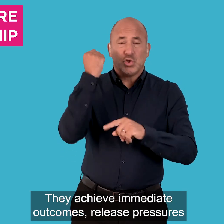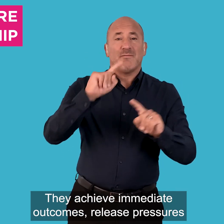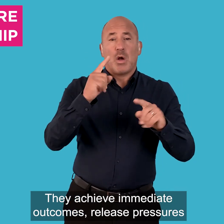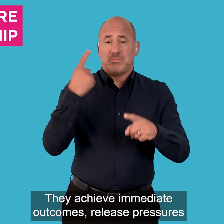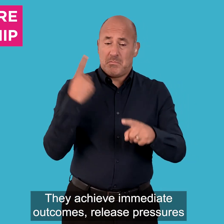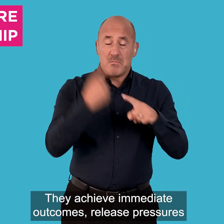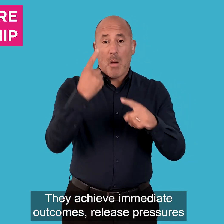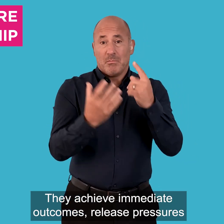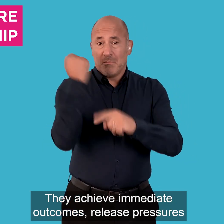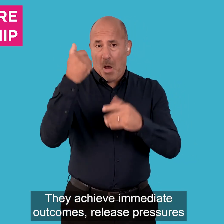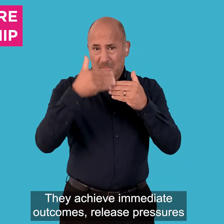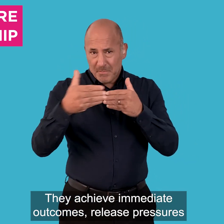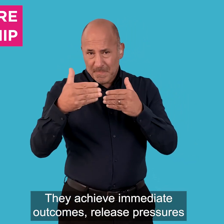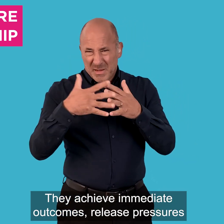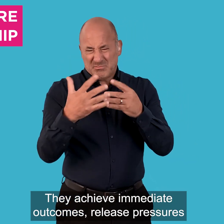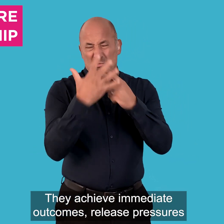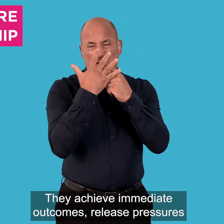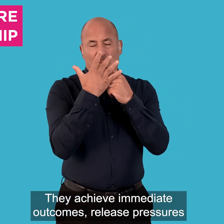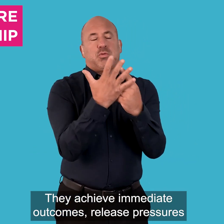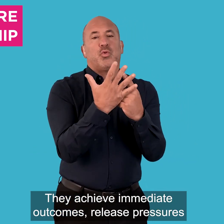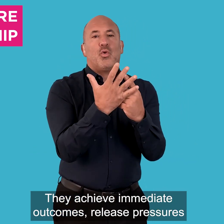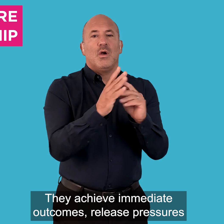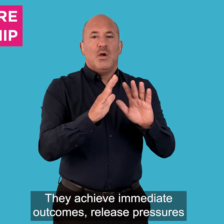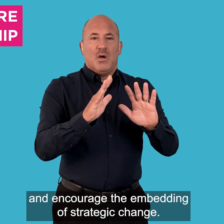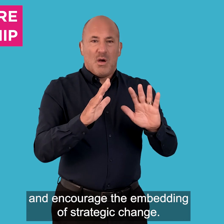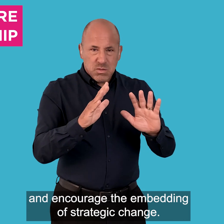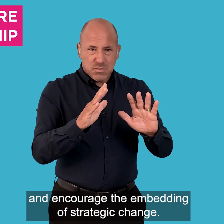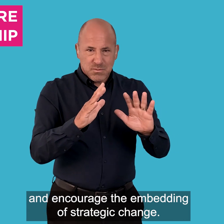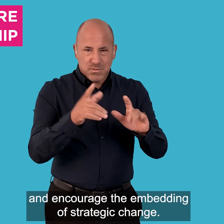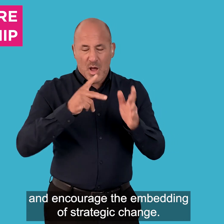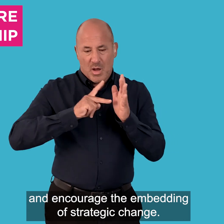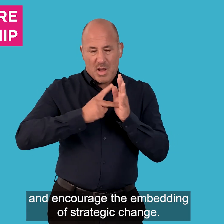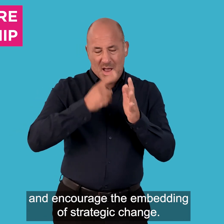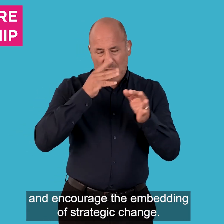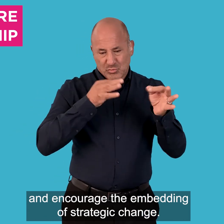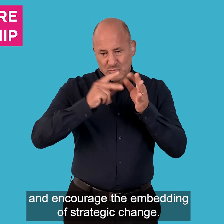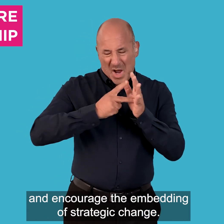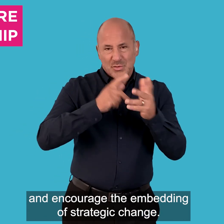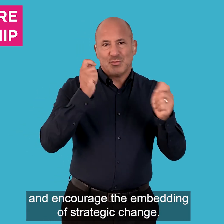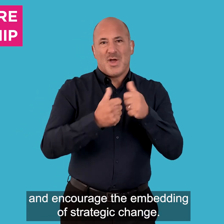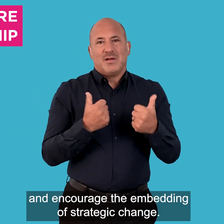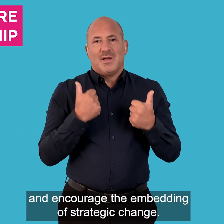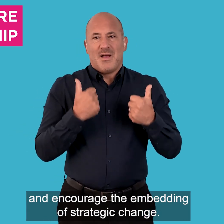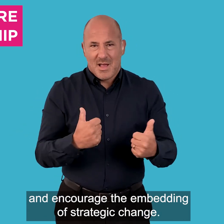reports. They achieve immediate outcomes, release pressures, and encourage the embedding of strategic